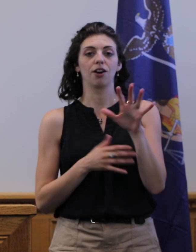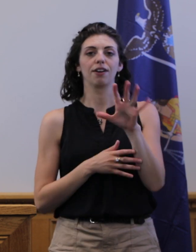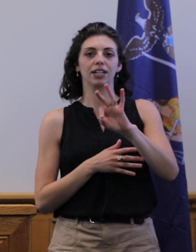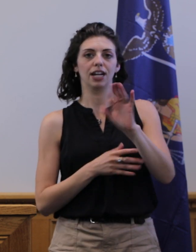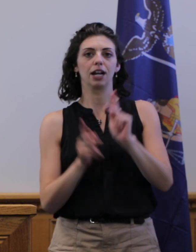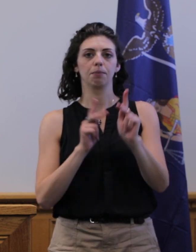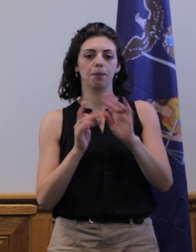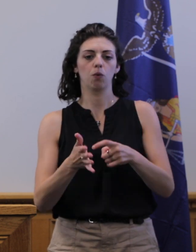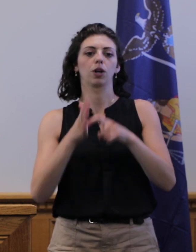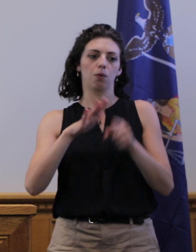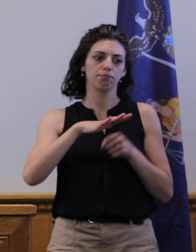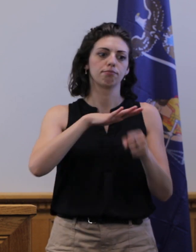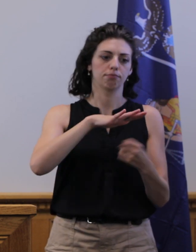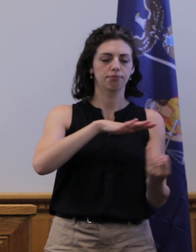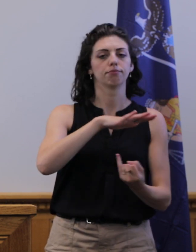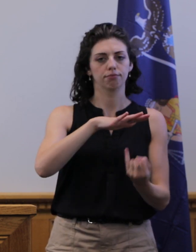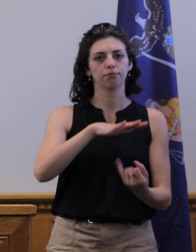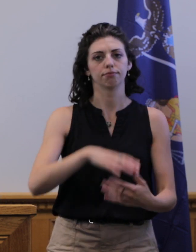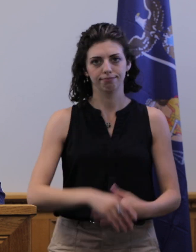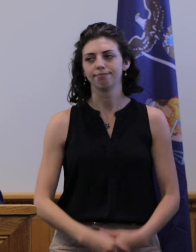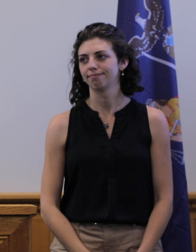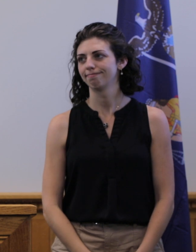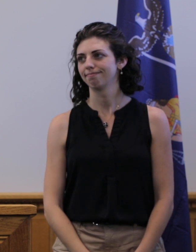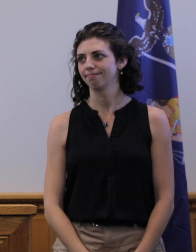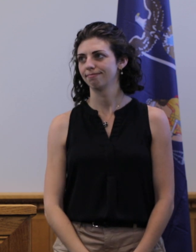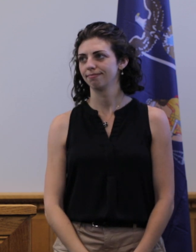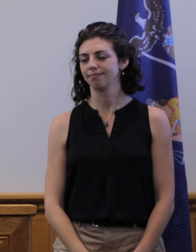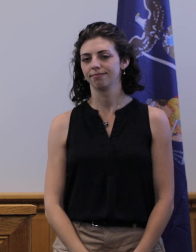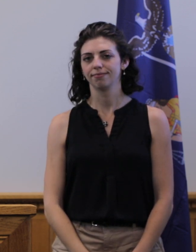under mandatory isolation or quarantine.